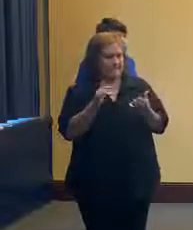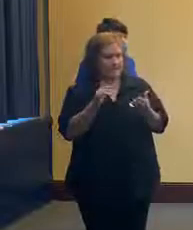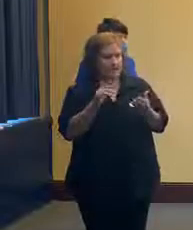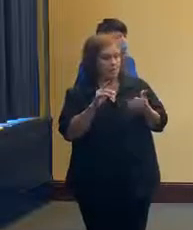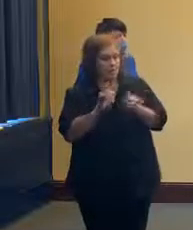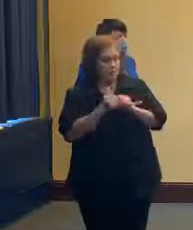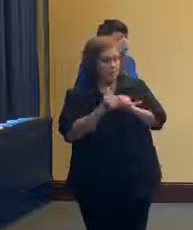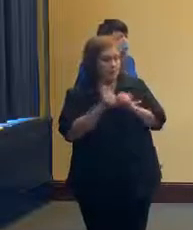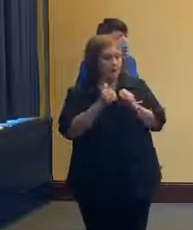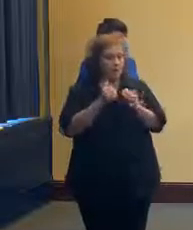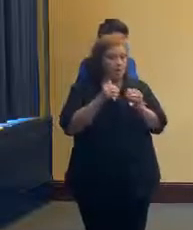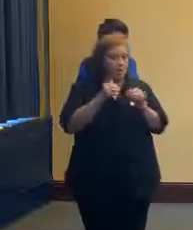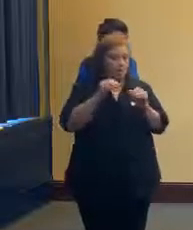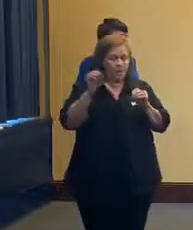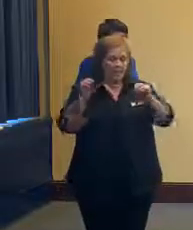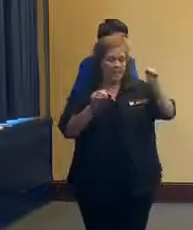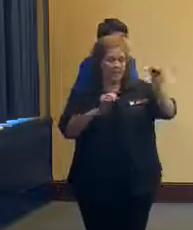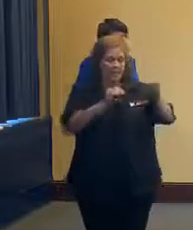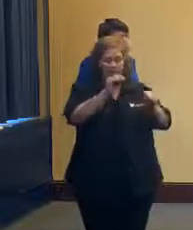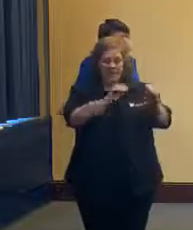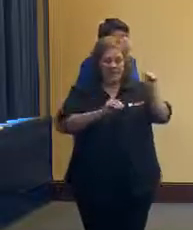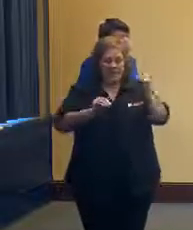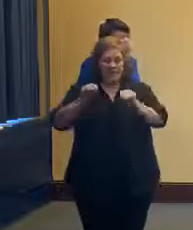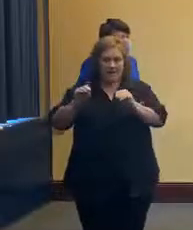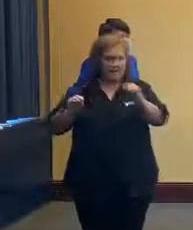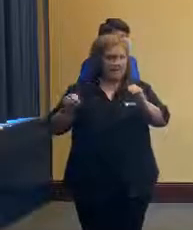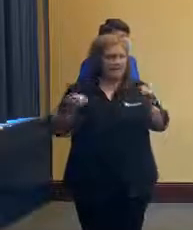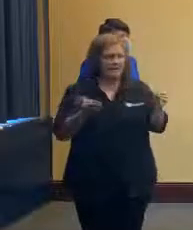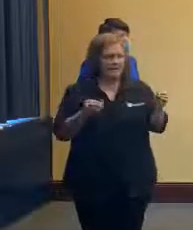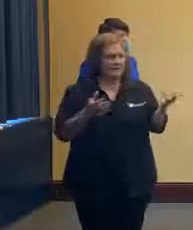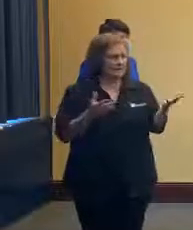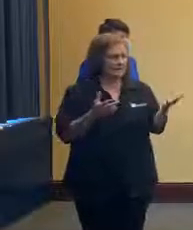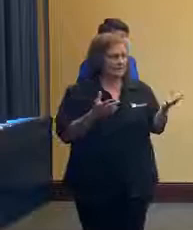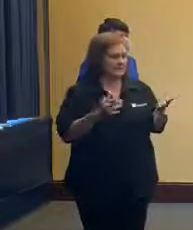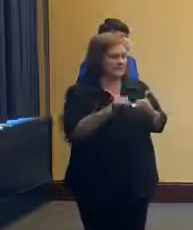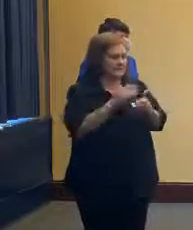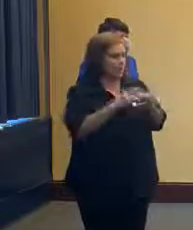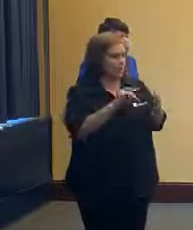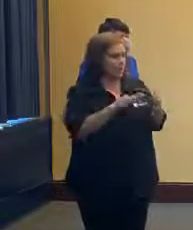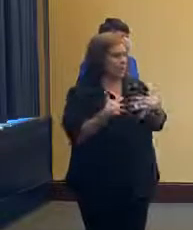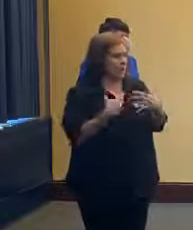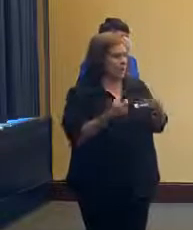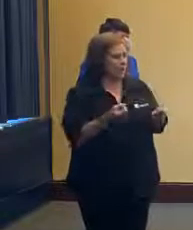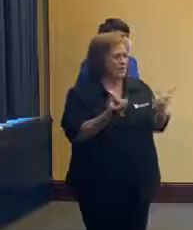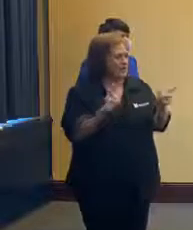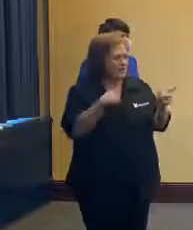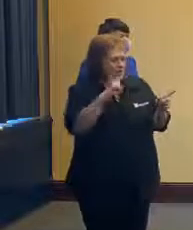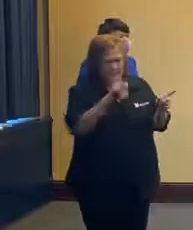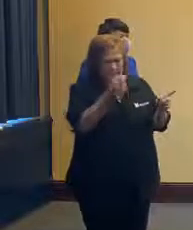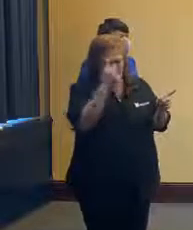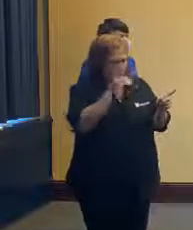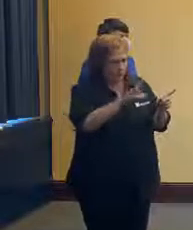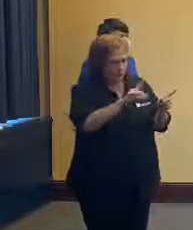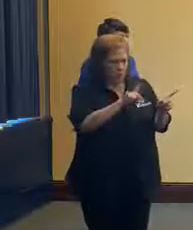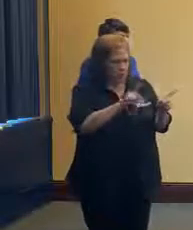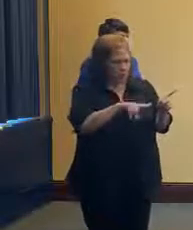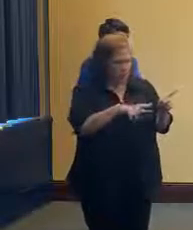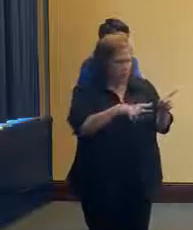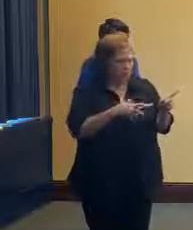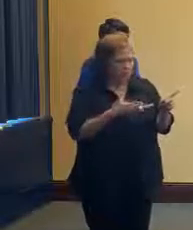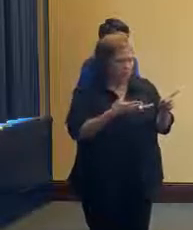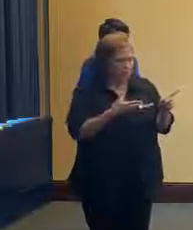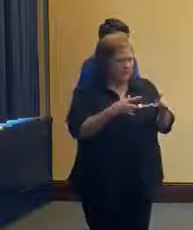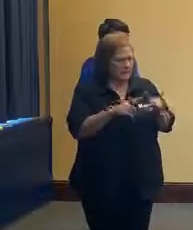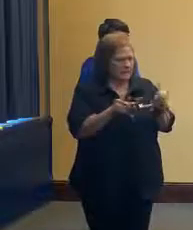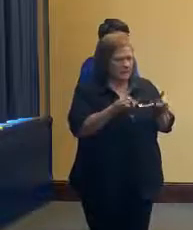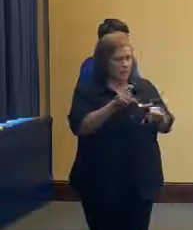where and how those numbers shift. That would be the muted recovery. I guess I'm not understanding the detail of your